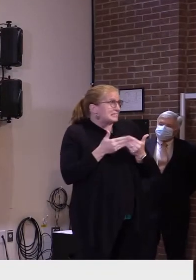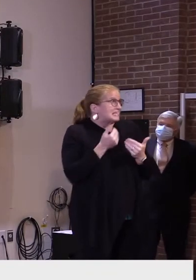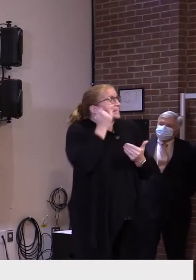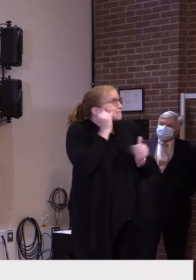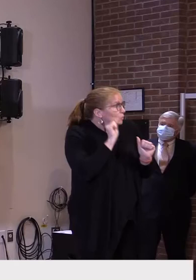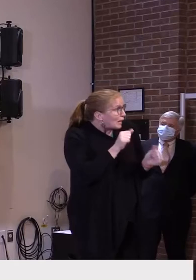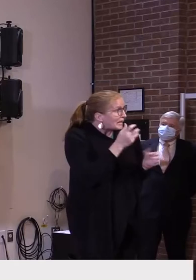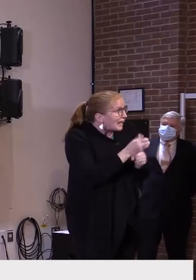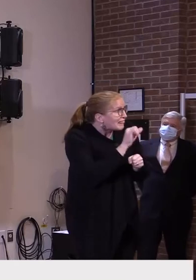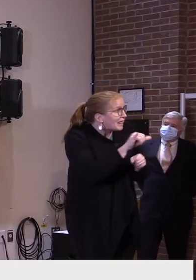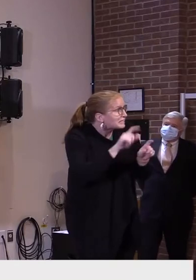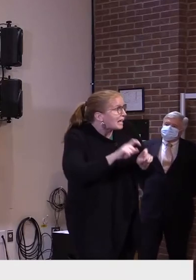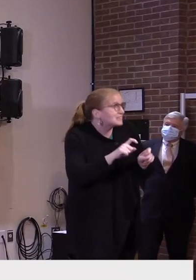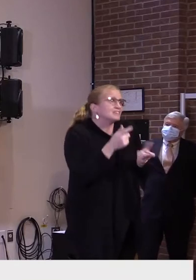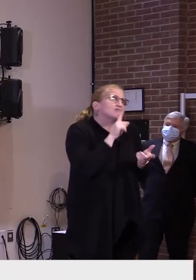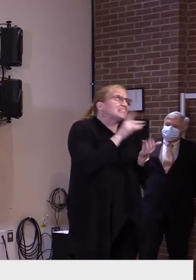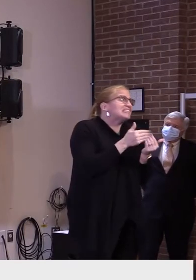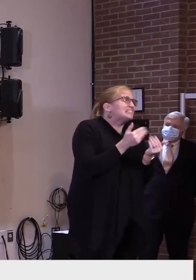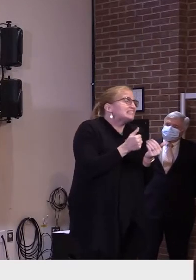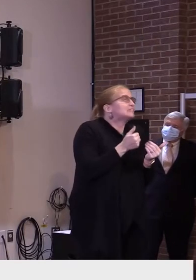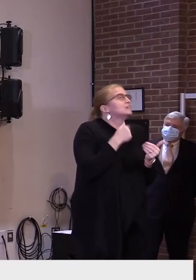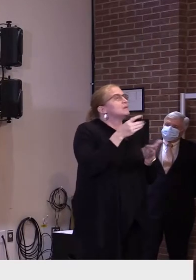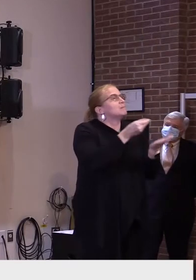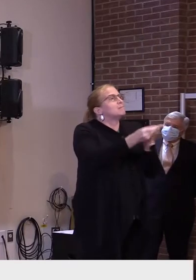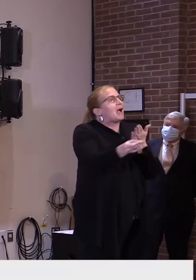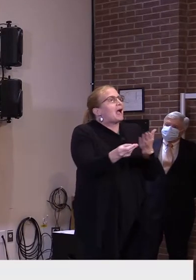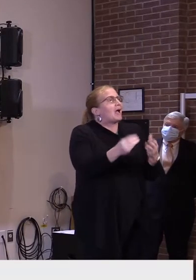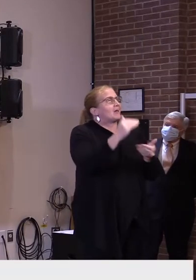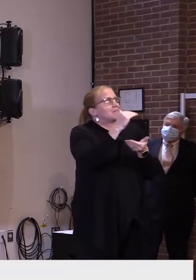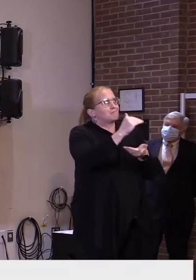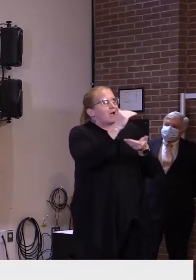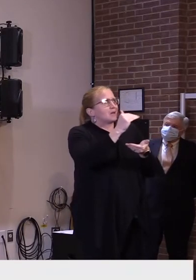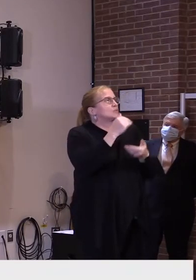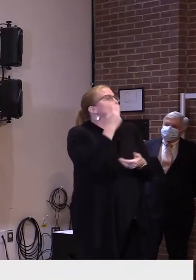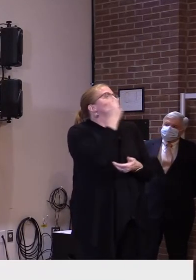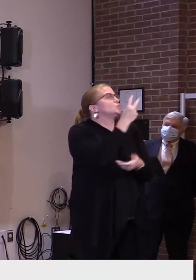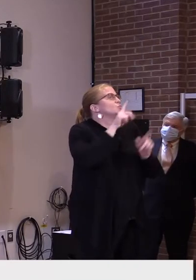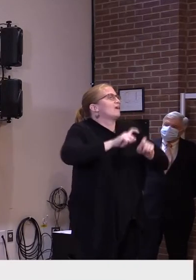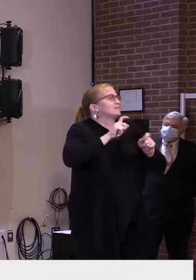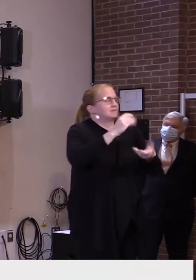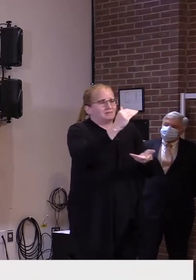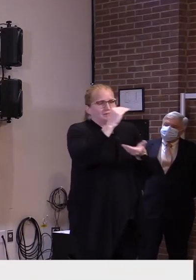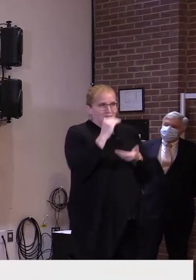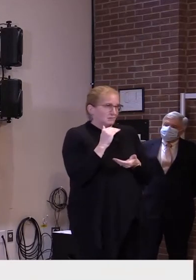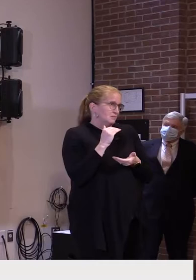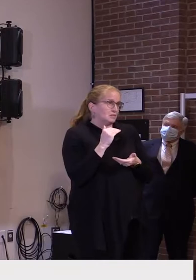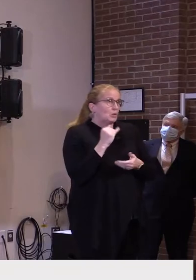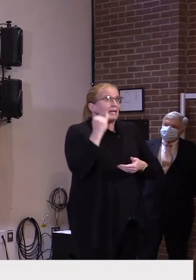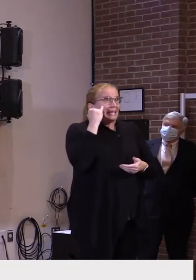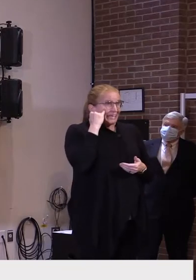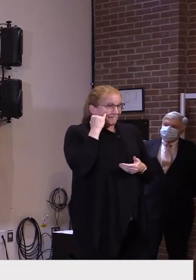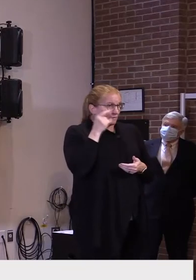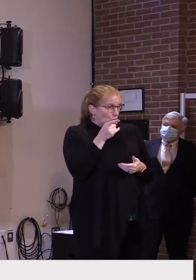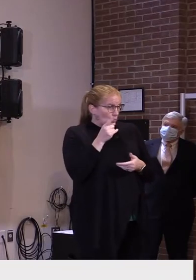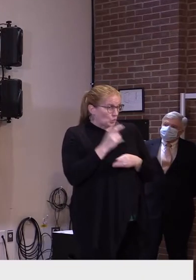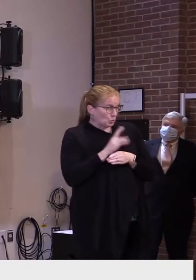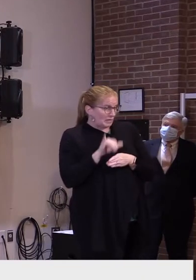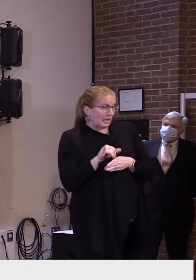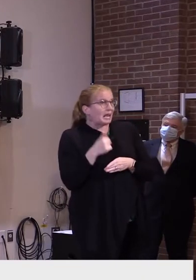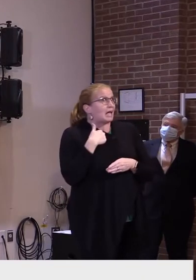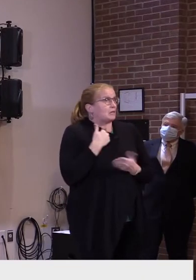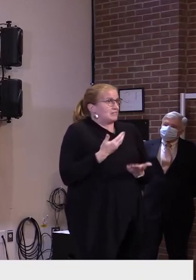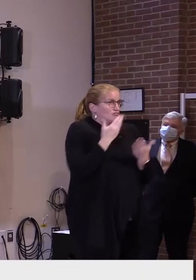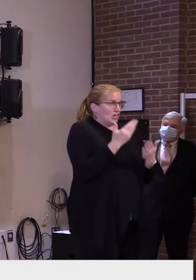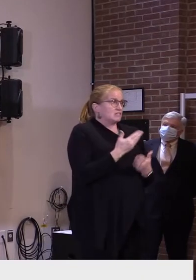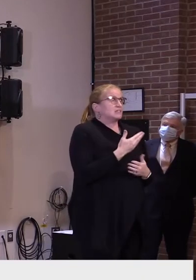them. They come in boxes of two. So if you use them, we recommend using one Tuesday or